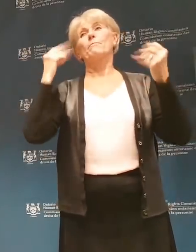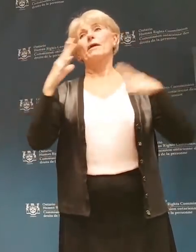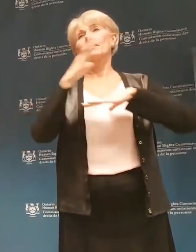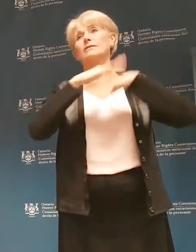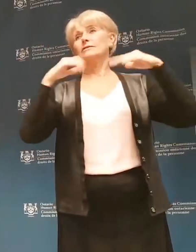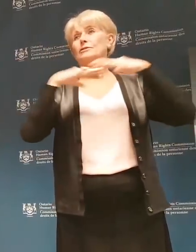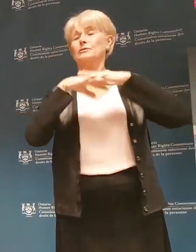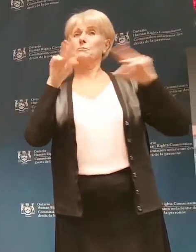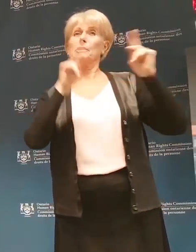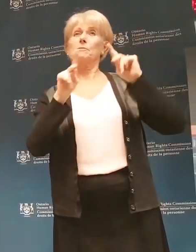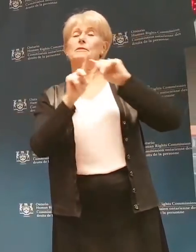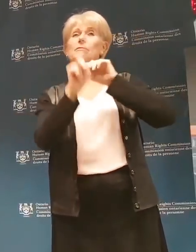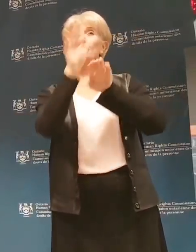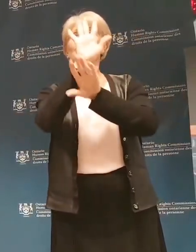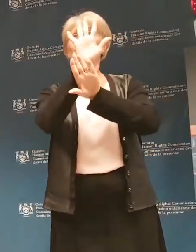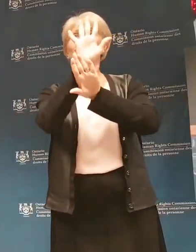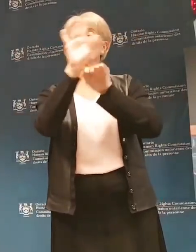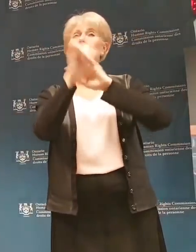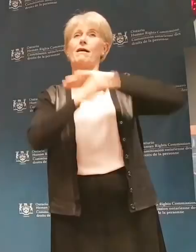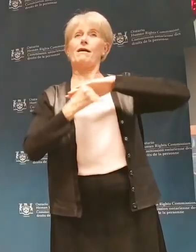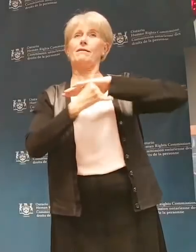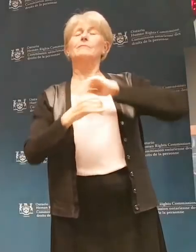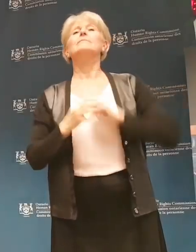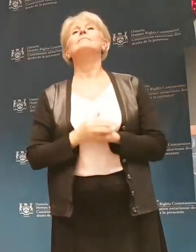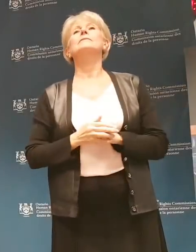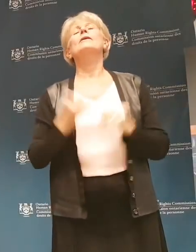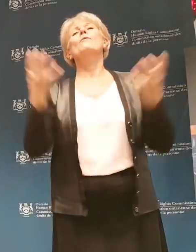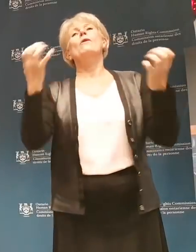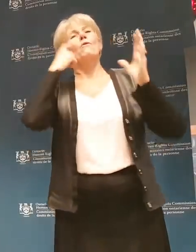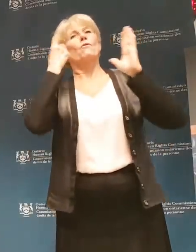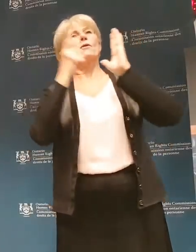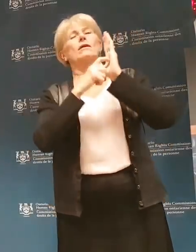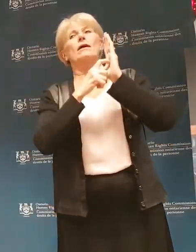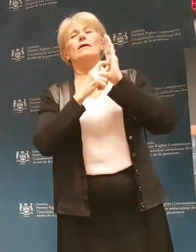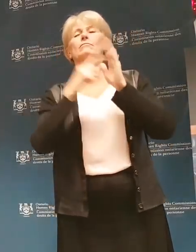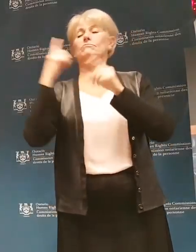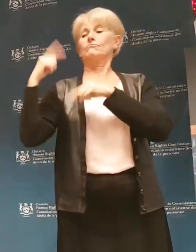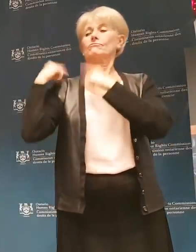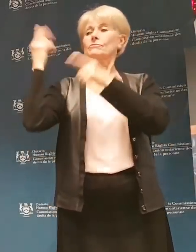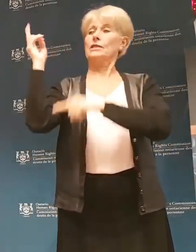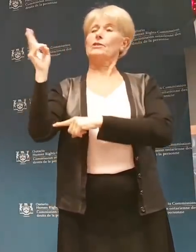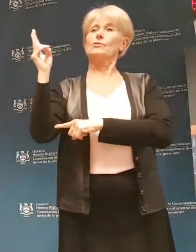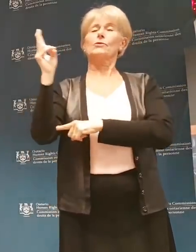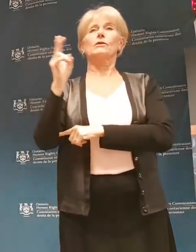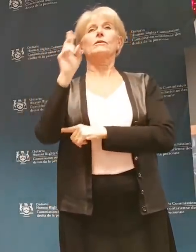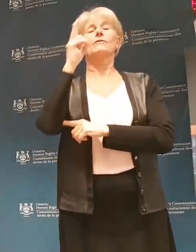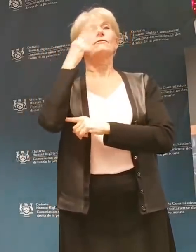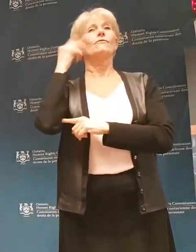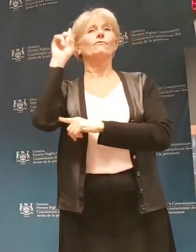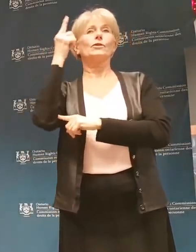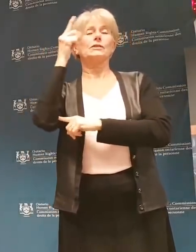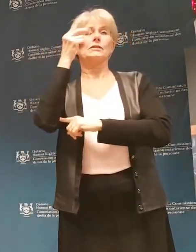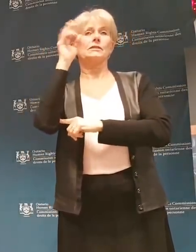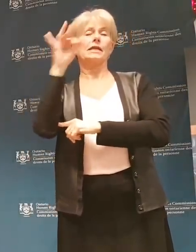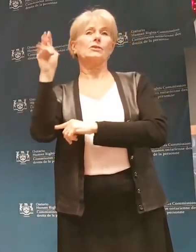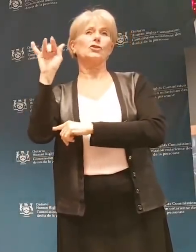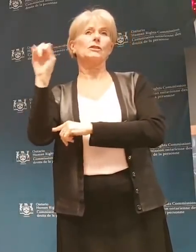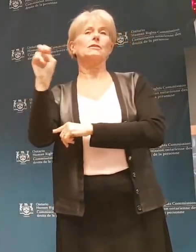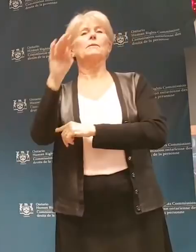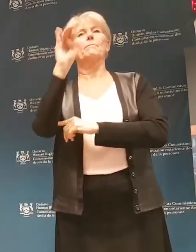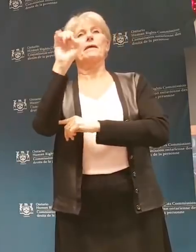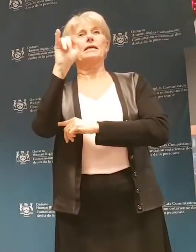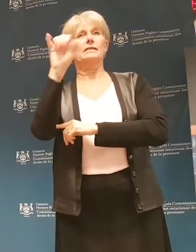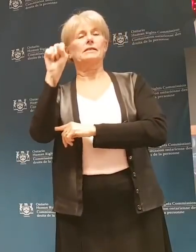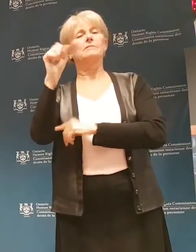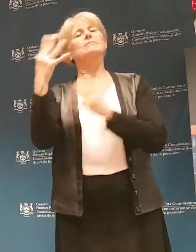Indigenous people of Turtle Island. We also wish to recognize the long history of First Nations and Métis people and